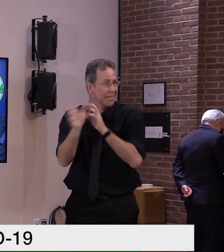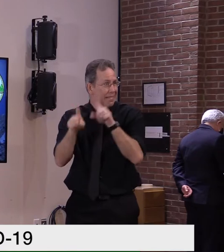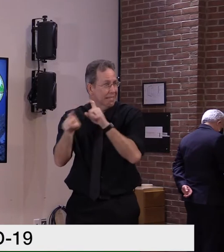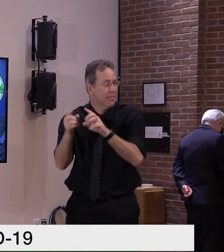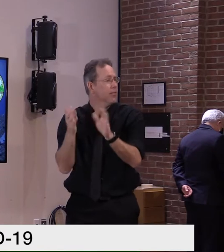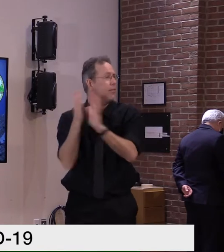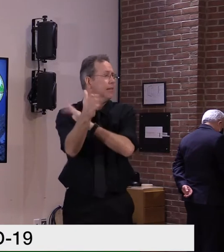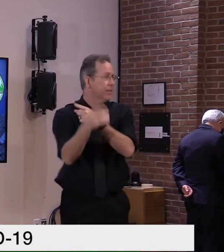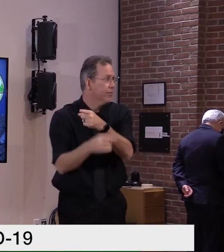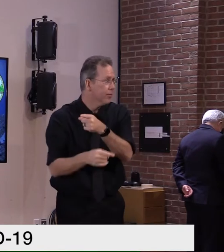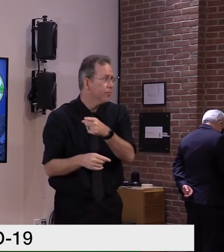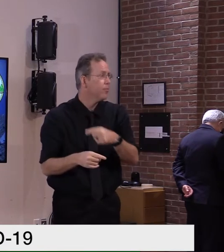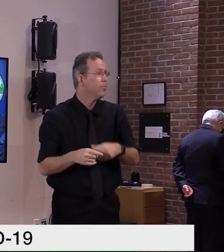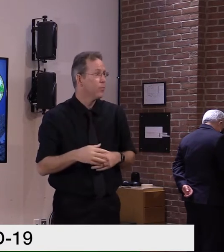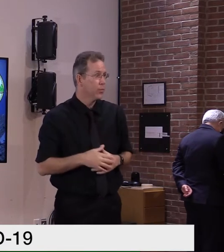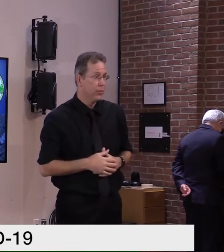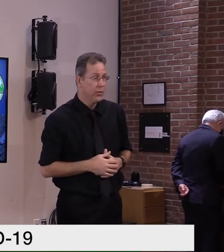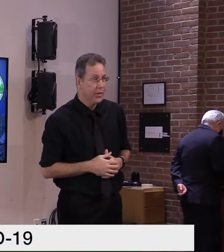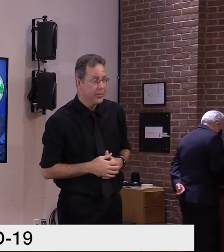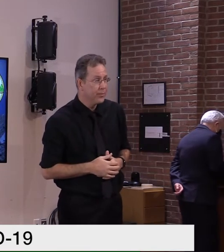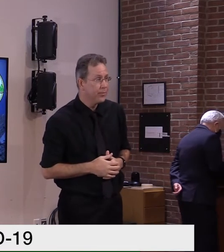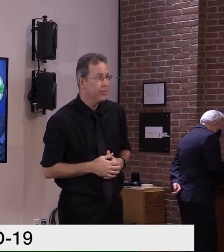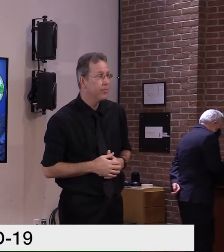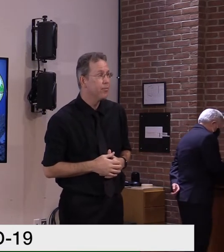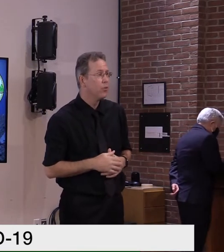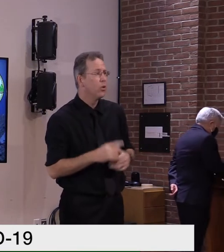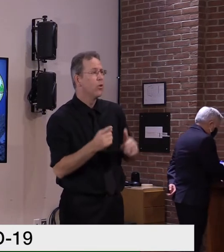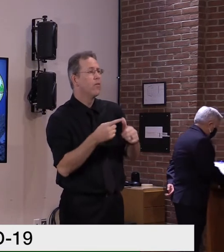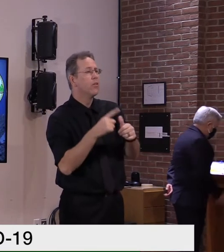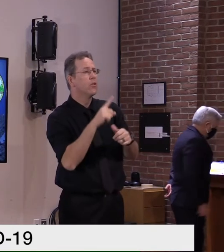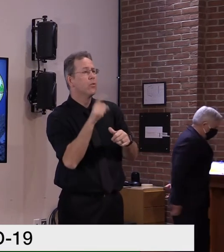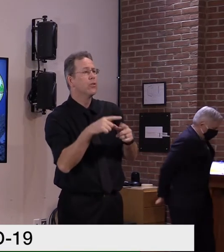out. I will start in the room with Calvin.